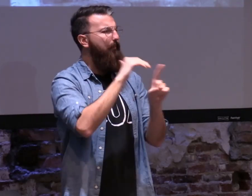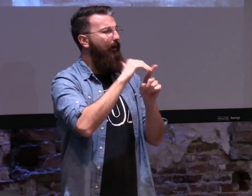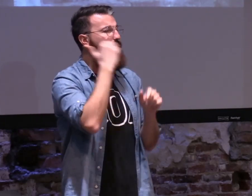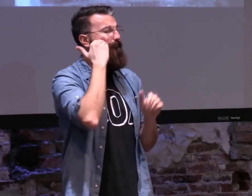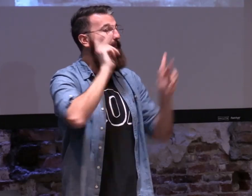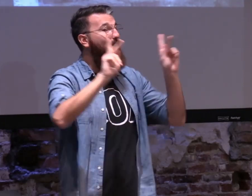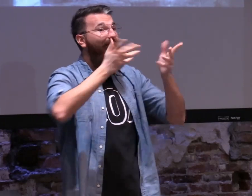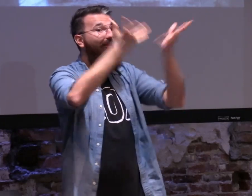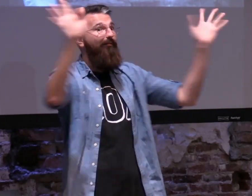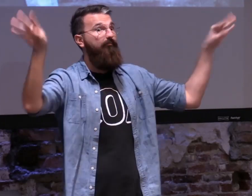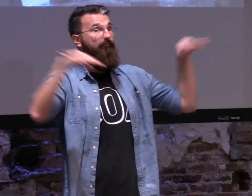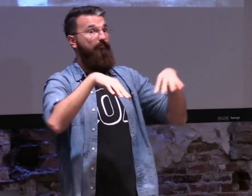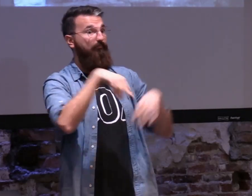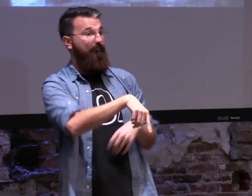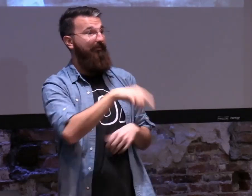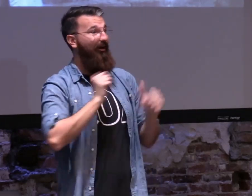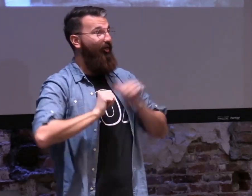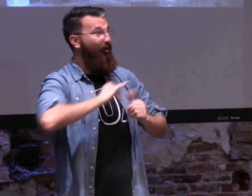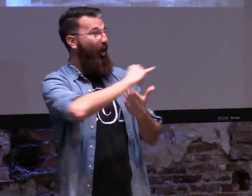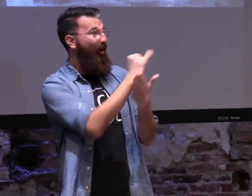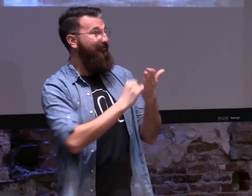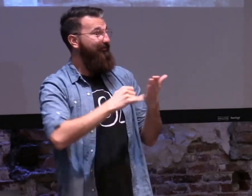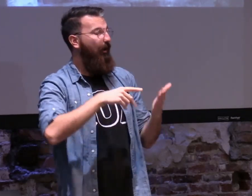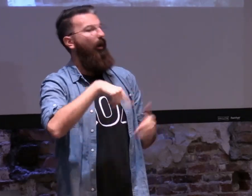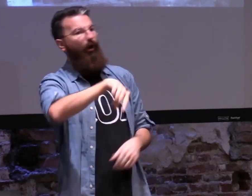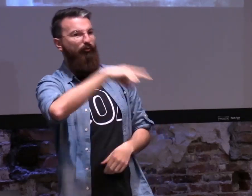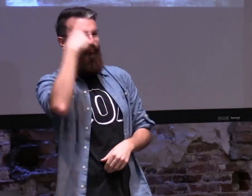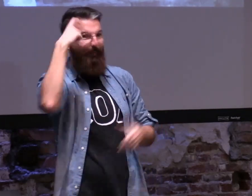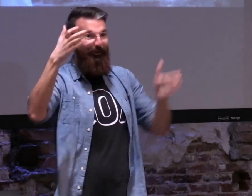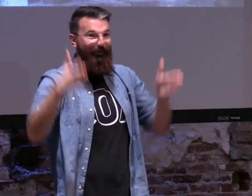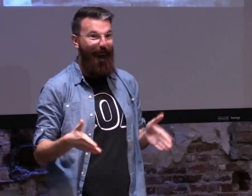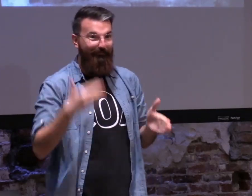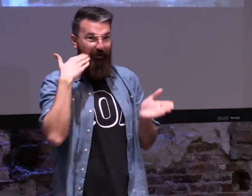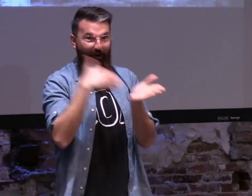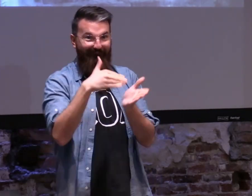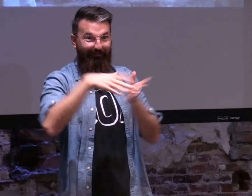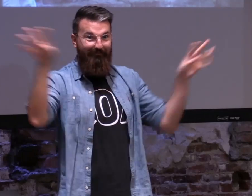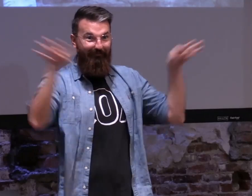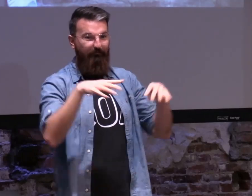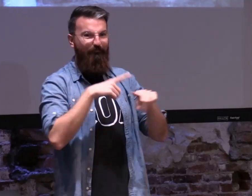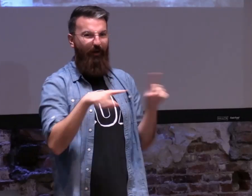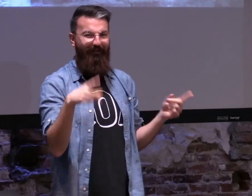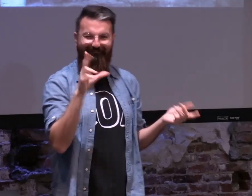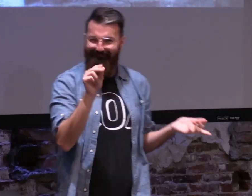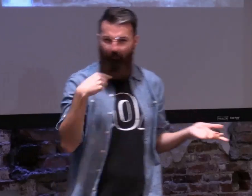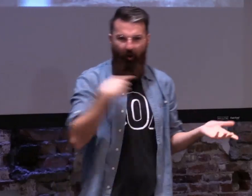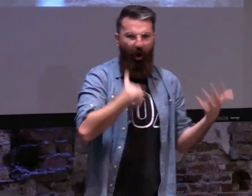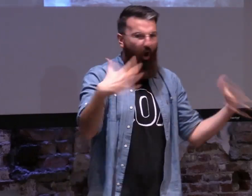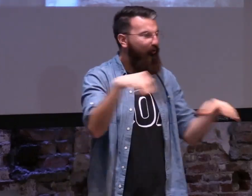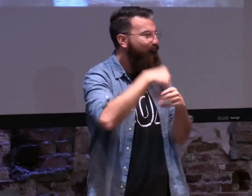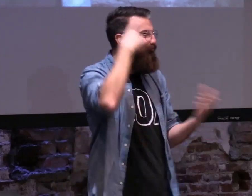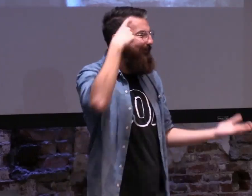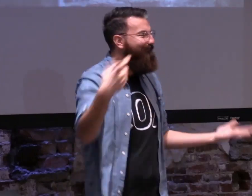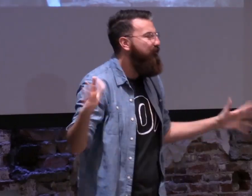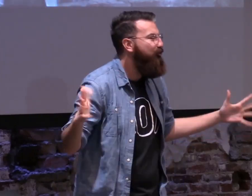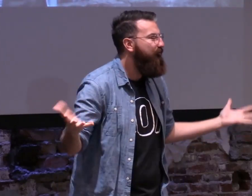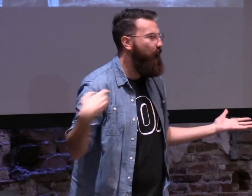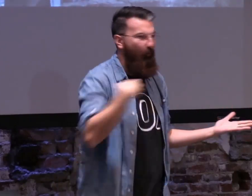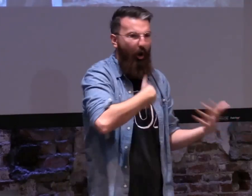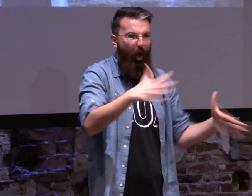this piece is the word dream written there. And I always use that as a reminder that as an artist, you should be a dreamer. But we're